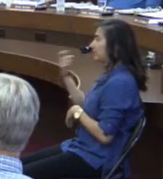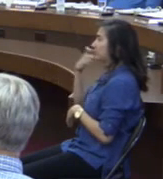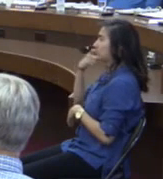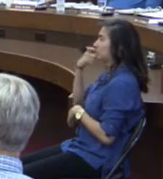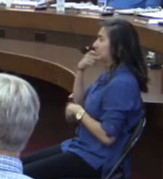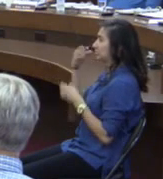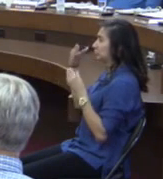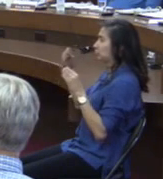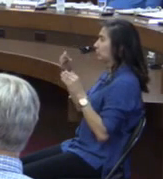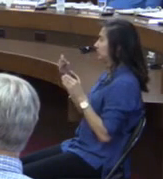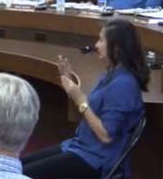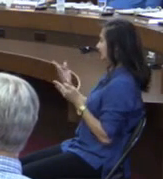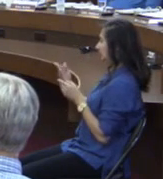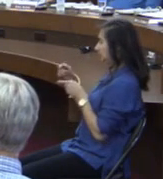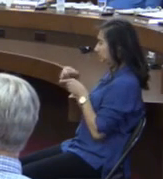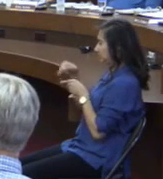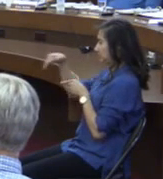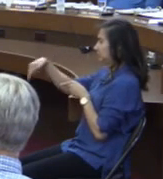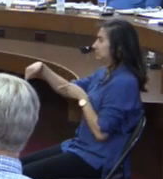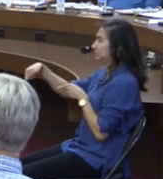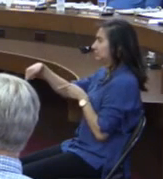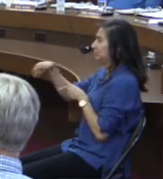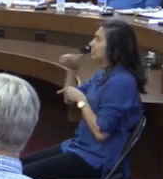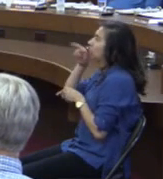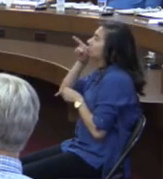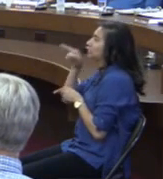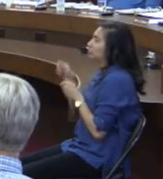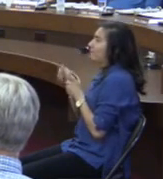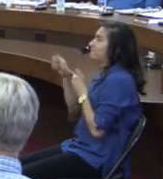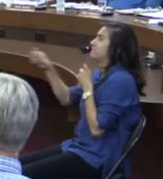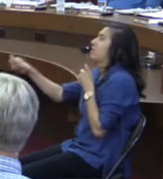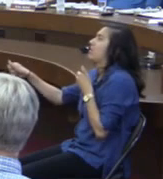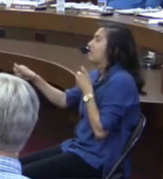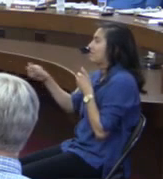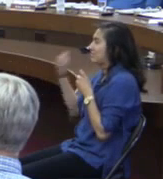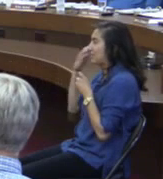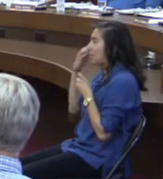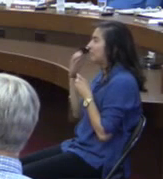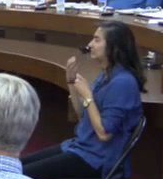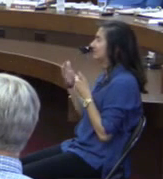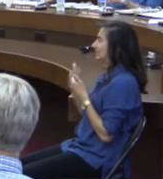store was right across the street, so it's not too far of a hop across